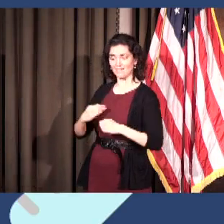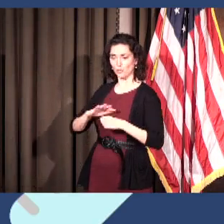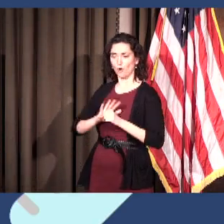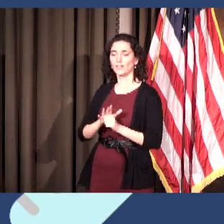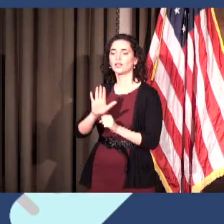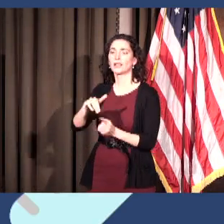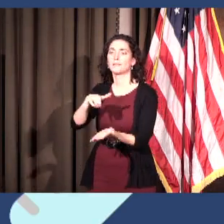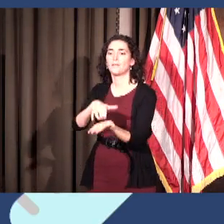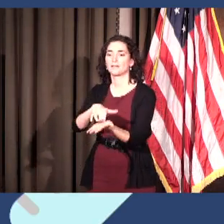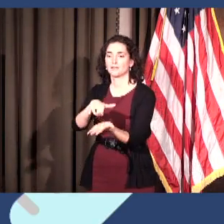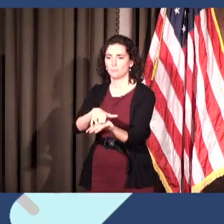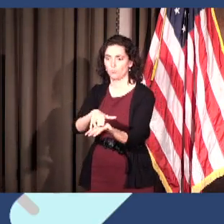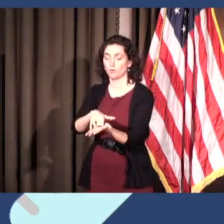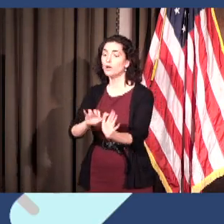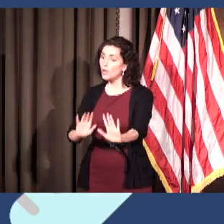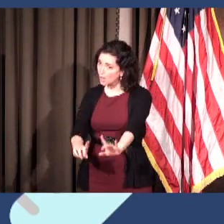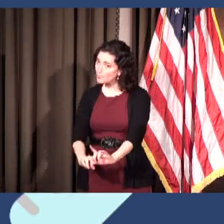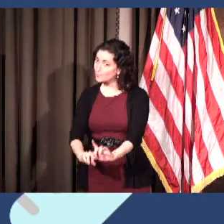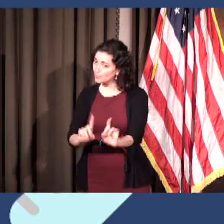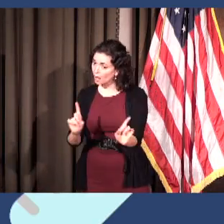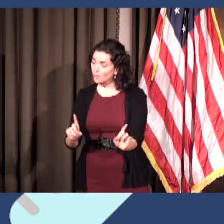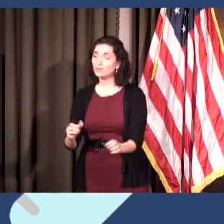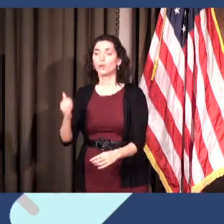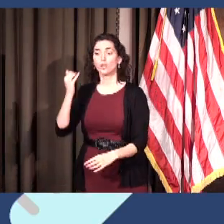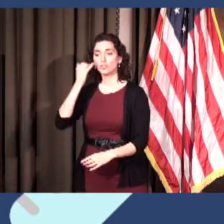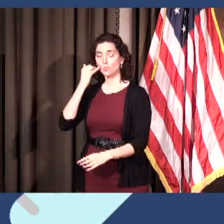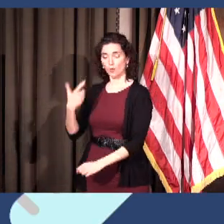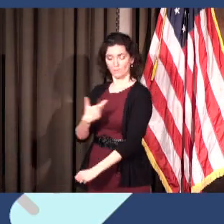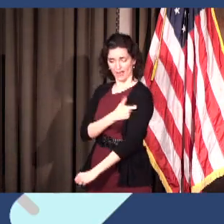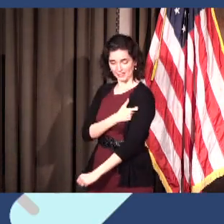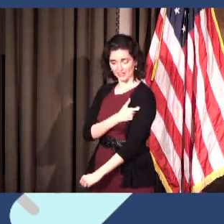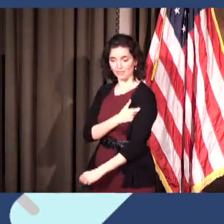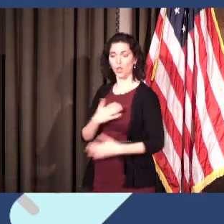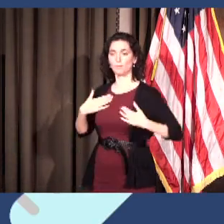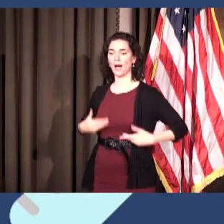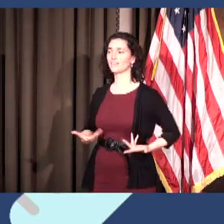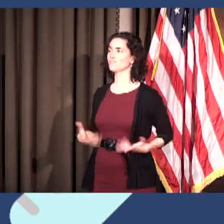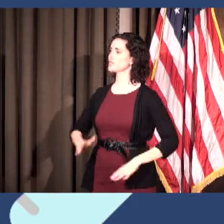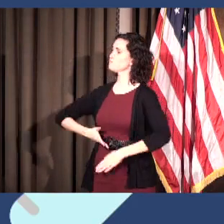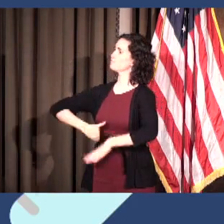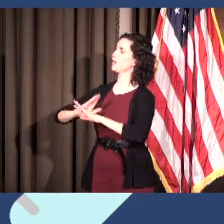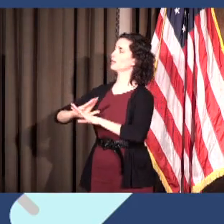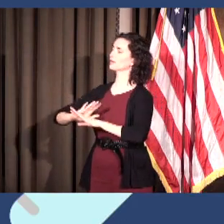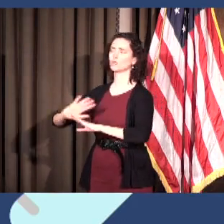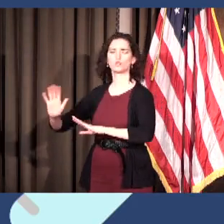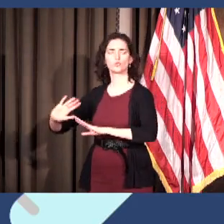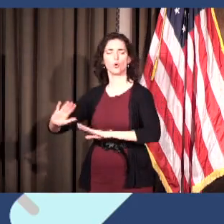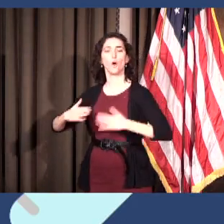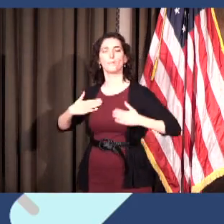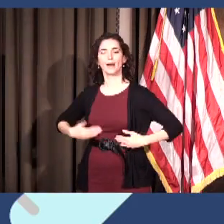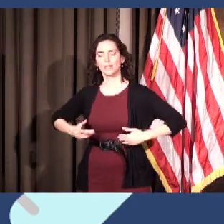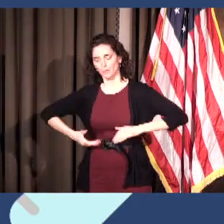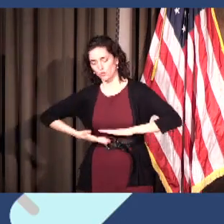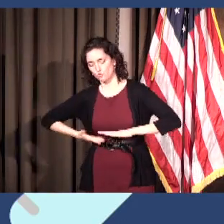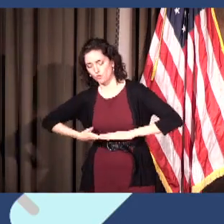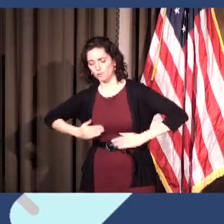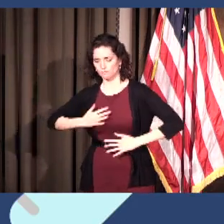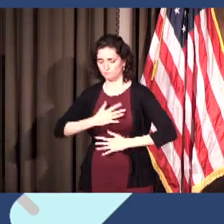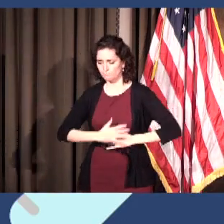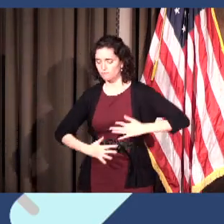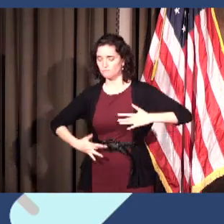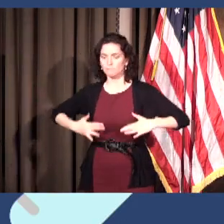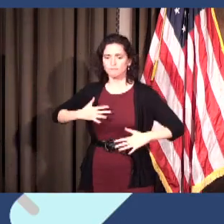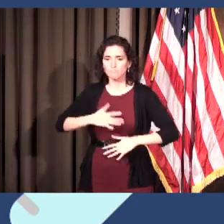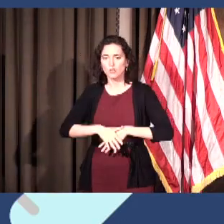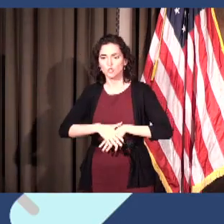build efficacy, and you're not 100% protected the minute you get the shot. That's logical. So what you'll see in